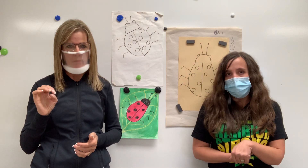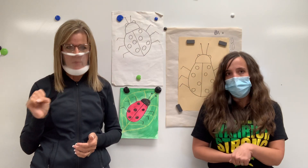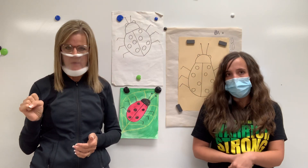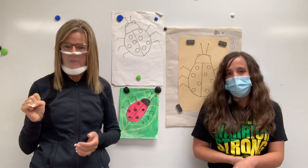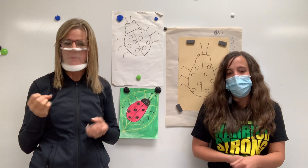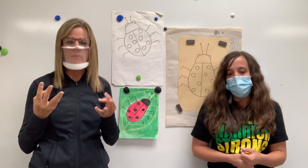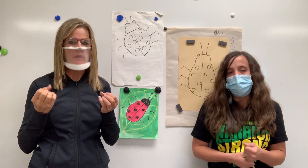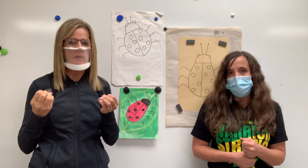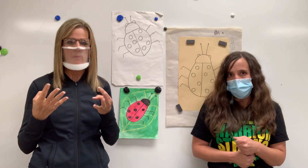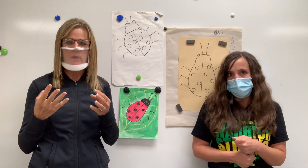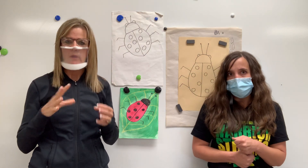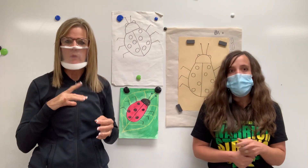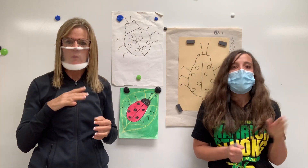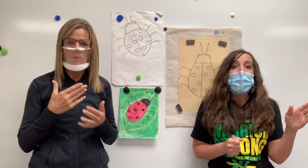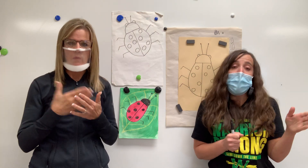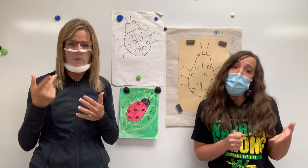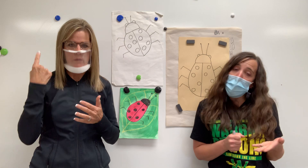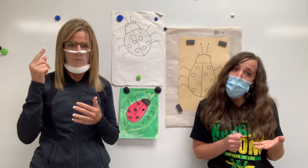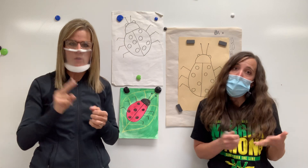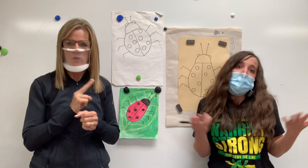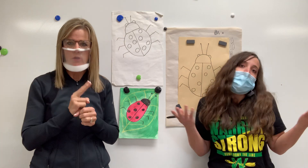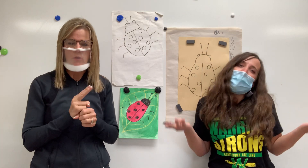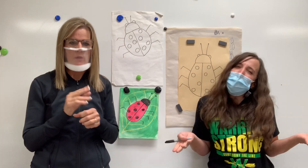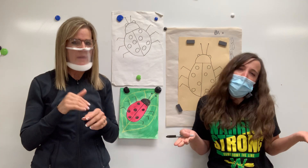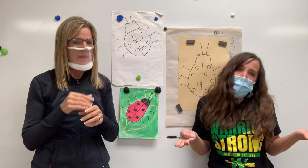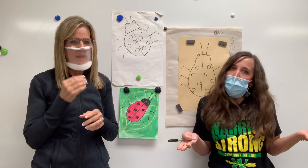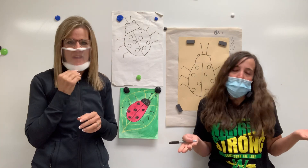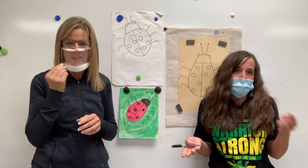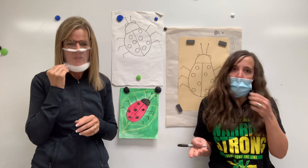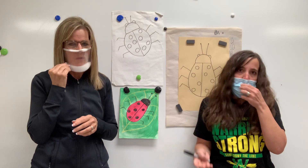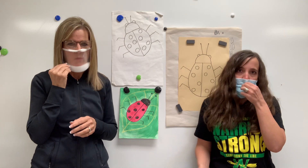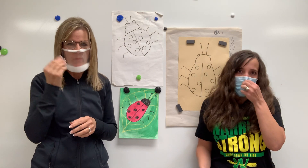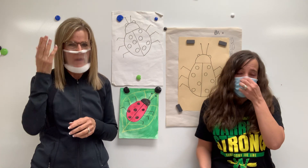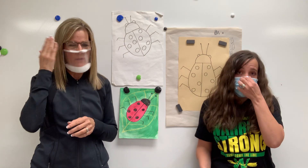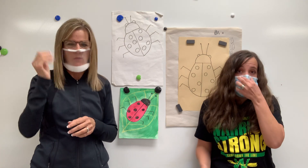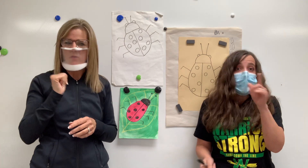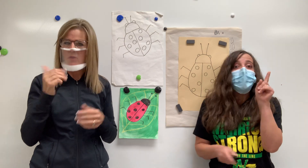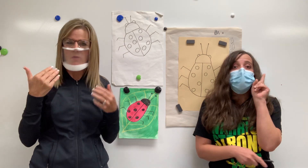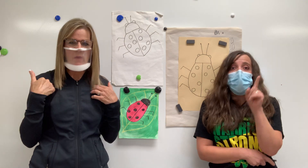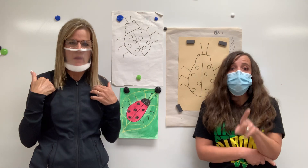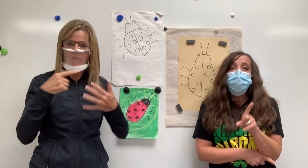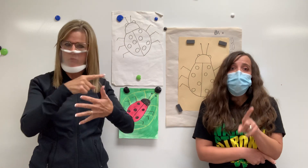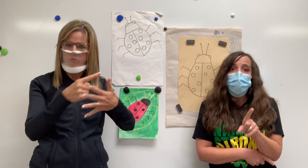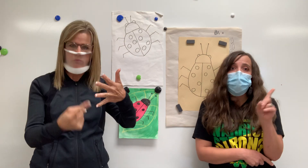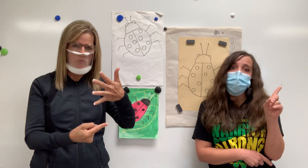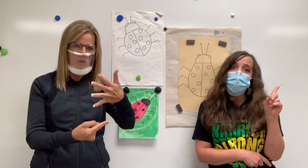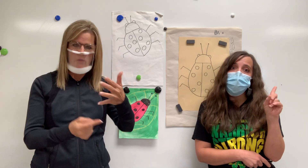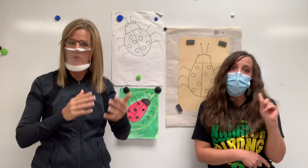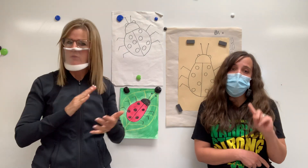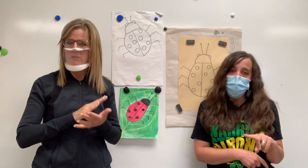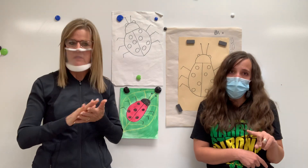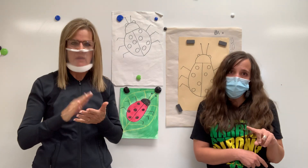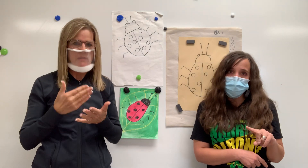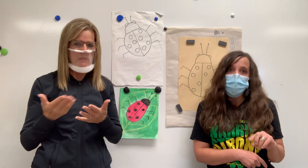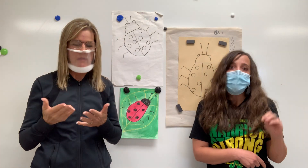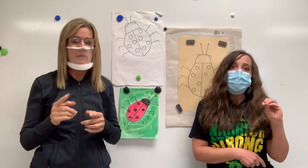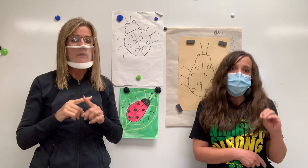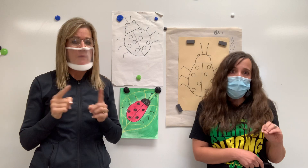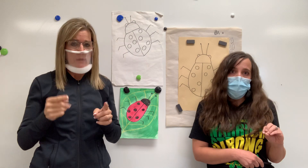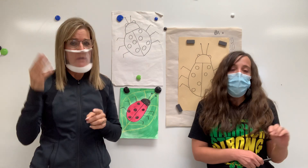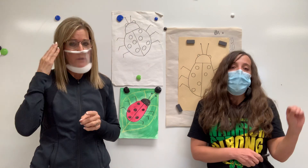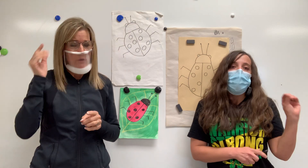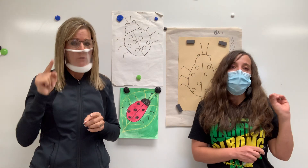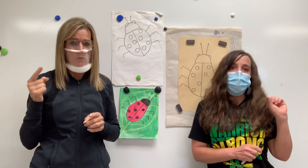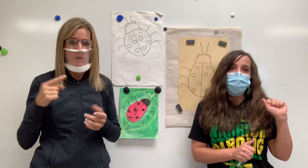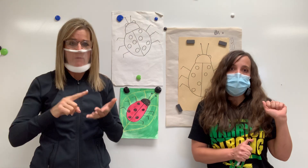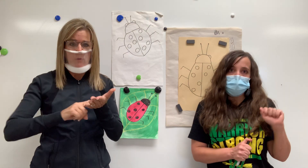cool art supplies for you to use. At home, I know you don't have all of those things, but I do know that you have crayons.